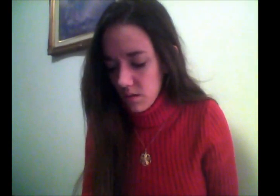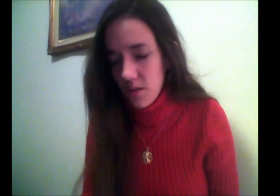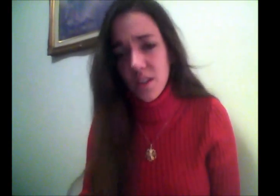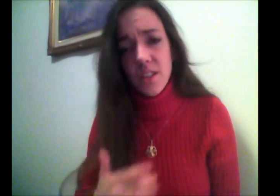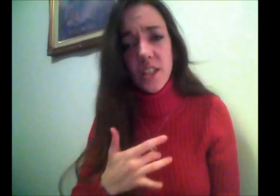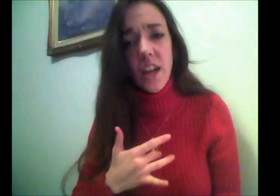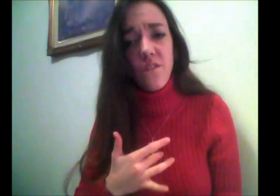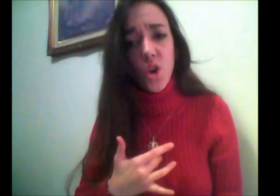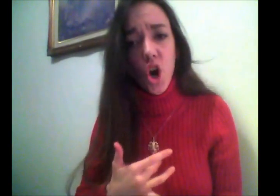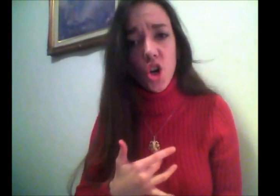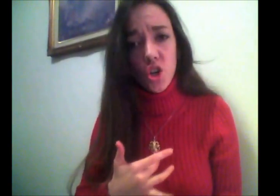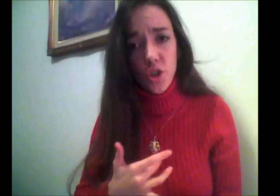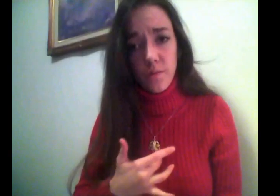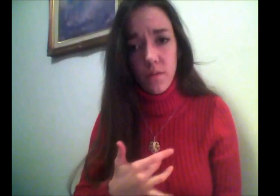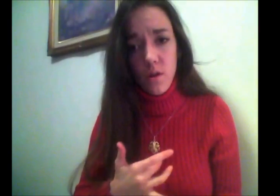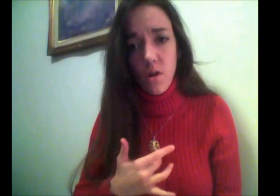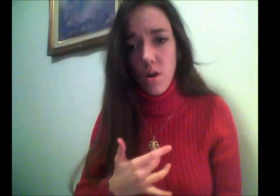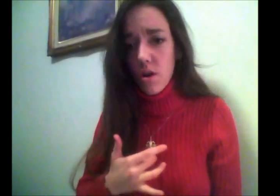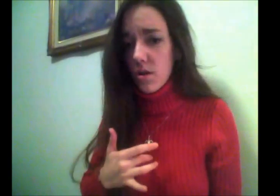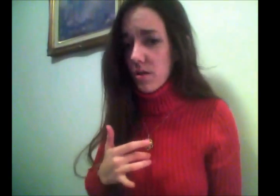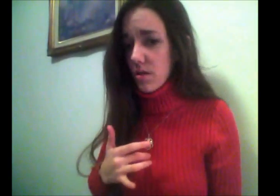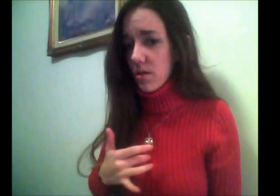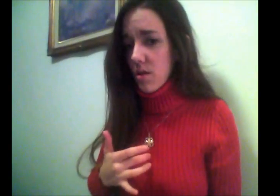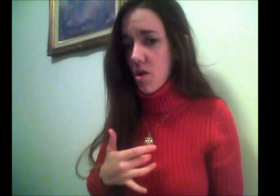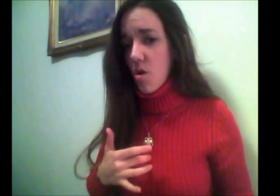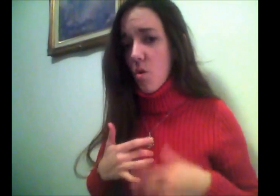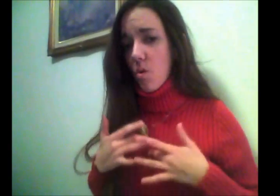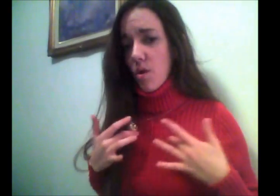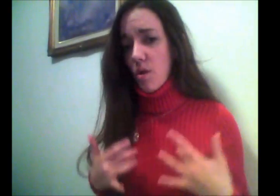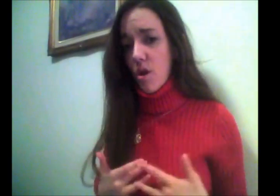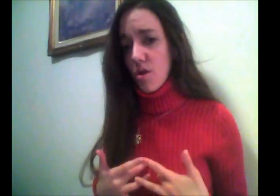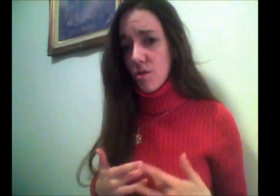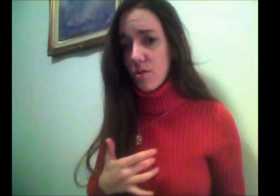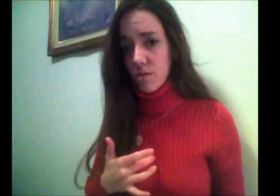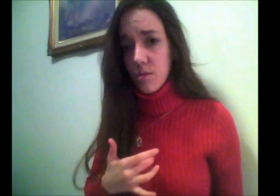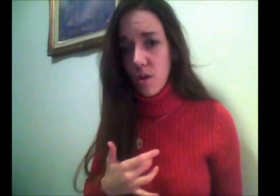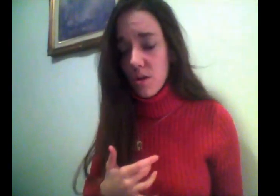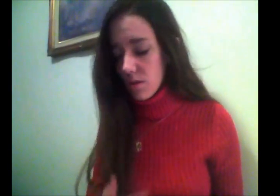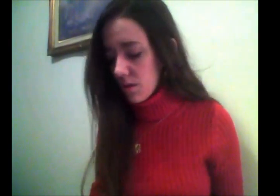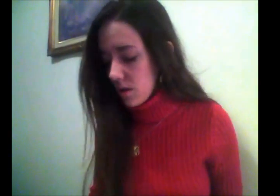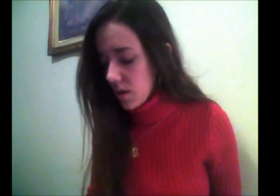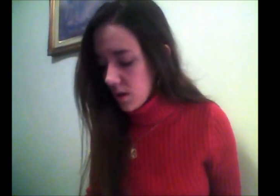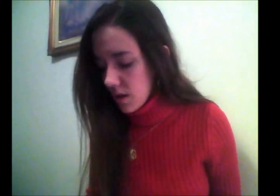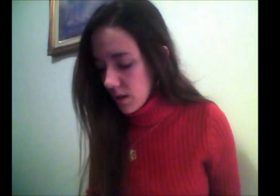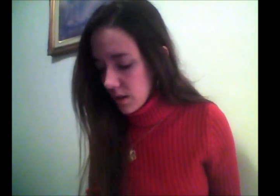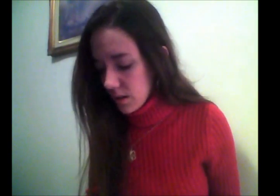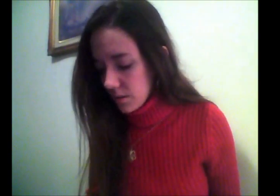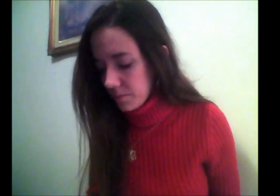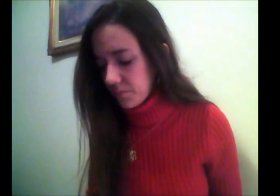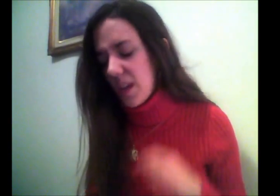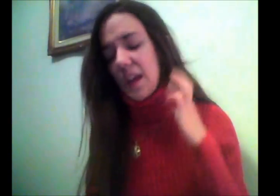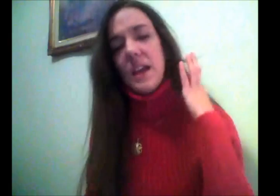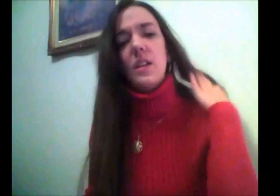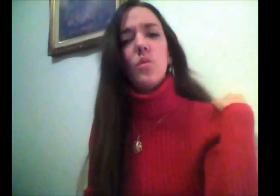This is a sign for heart. Heart. Or heart. And when